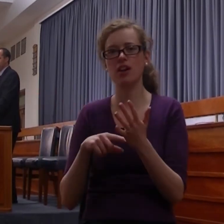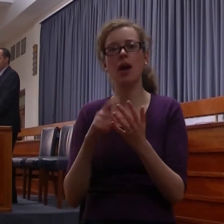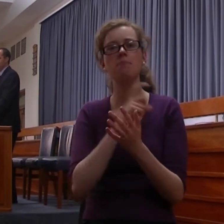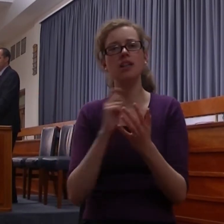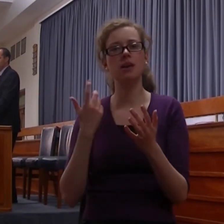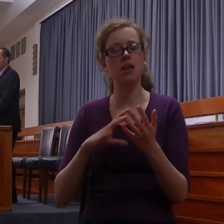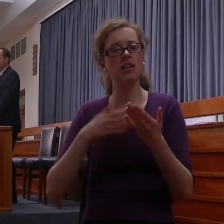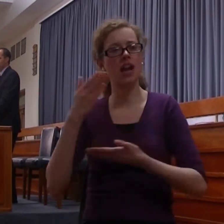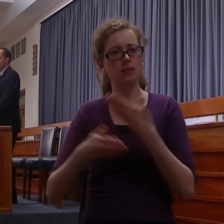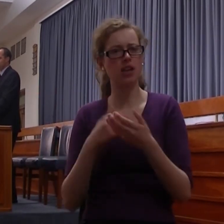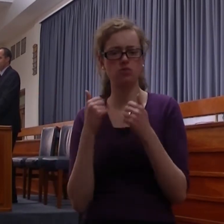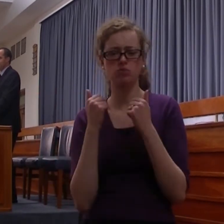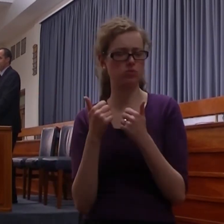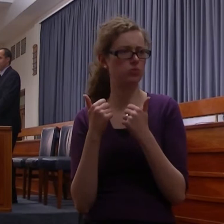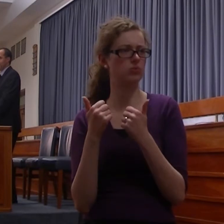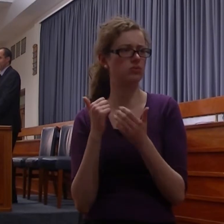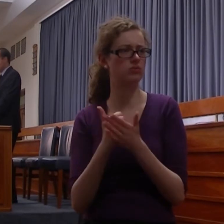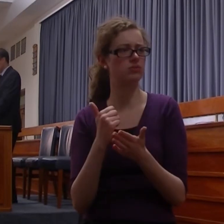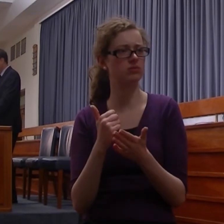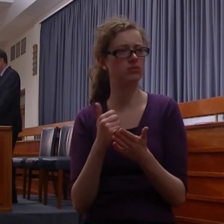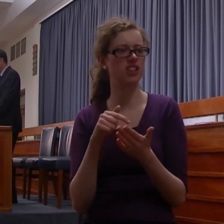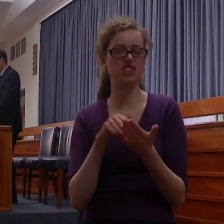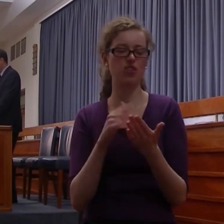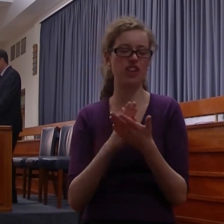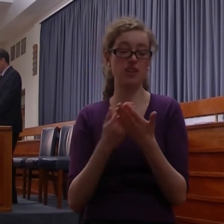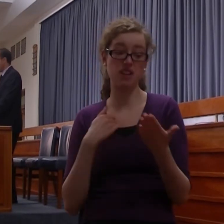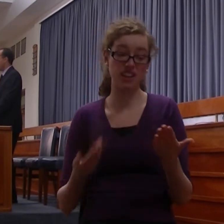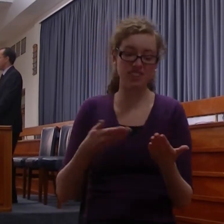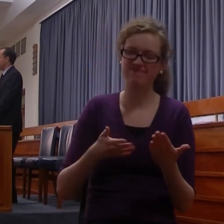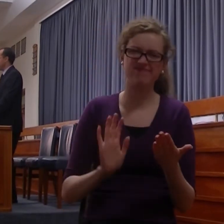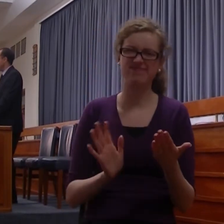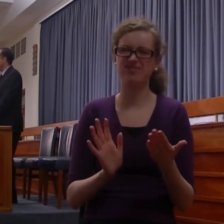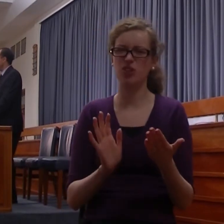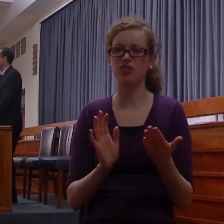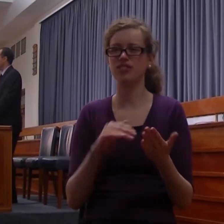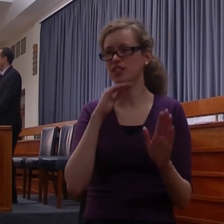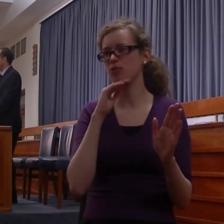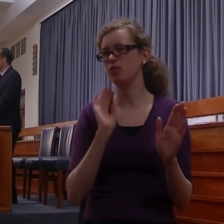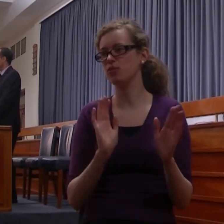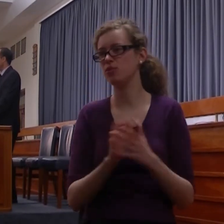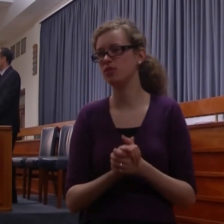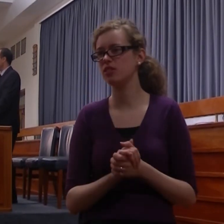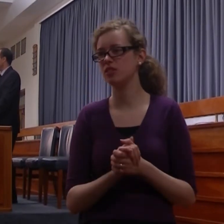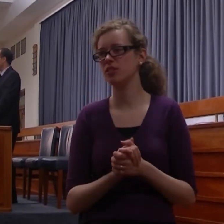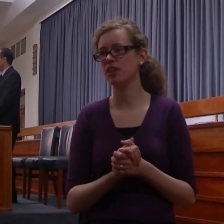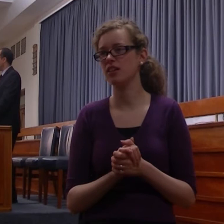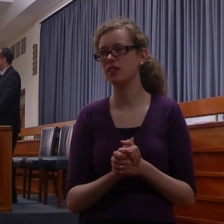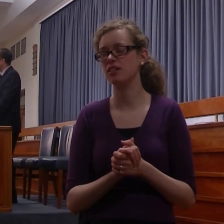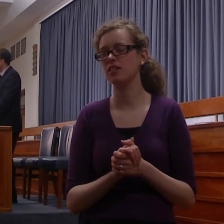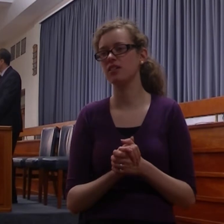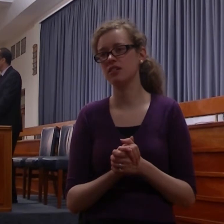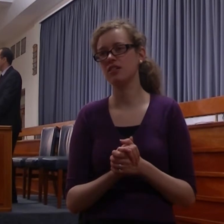study. Pastor gave a wonderful introduction to the book of Revelation, and